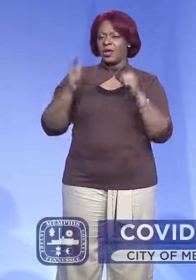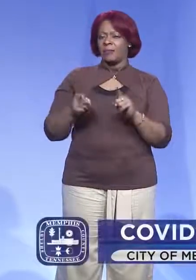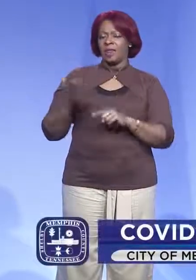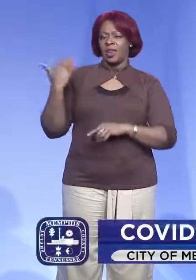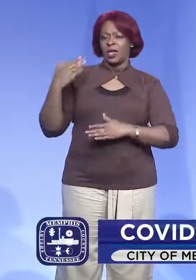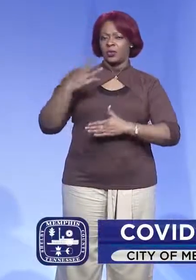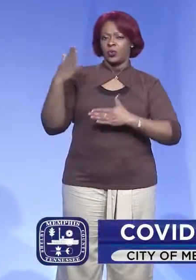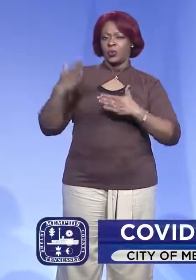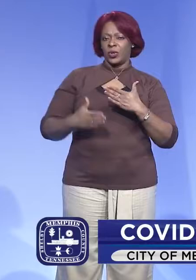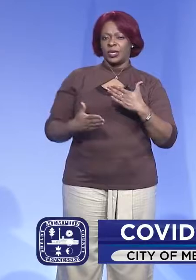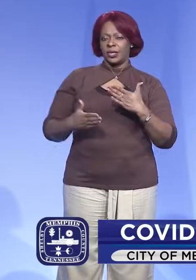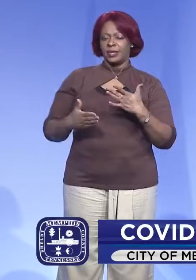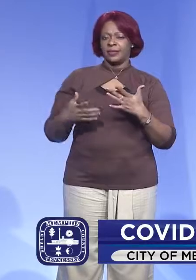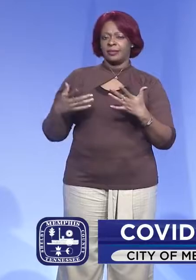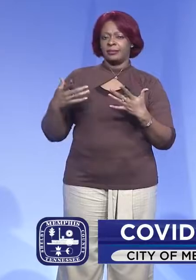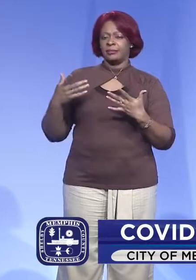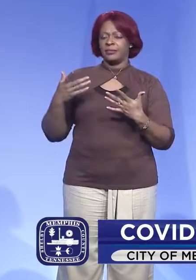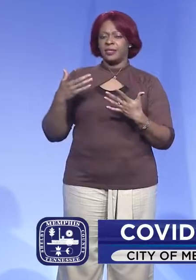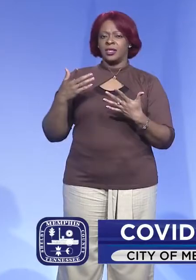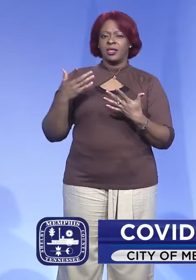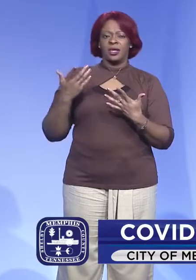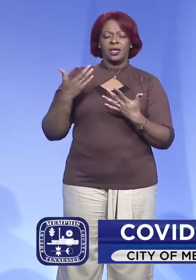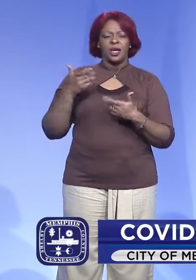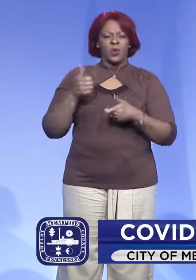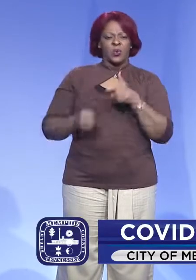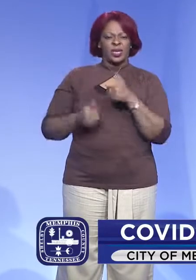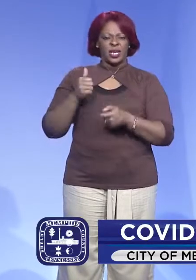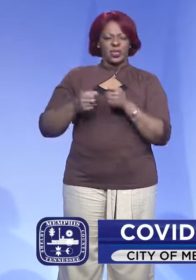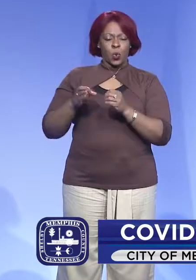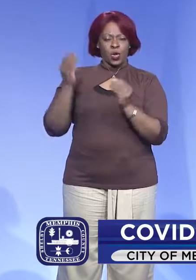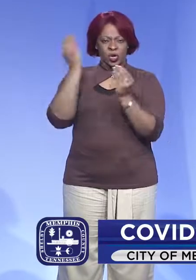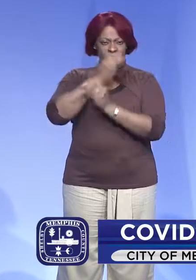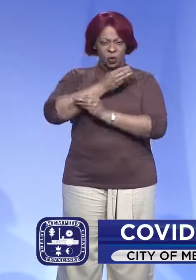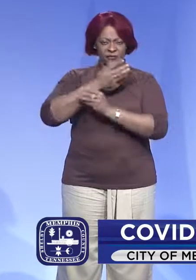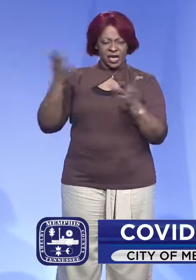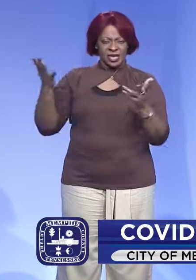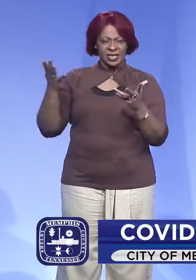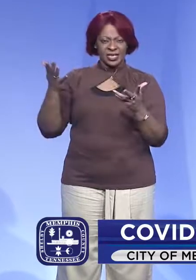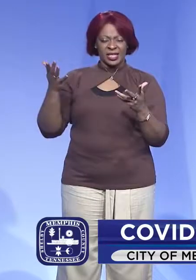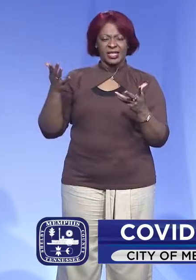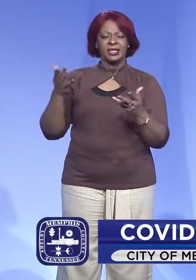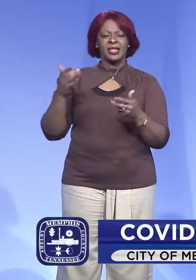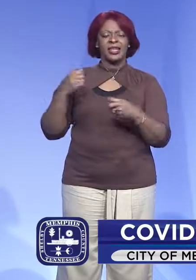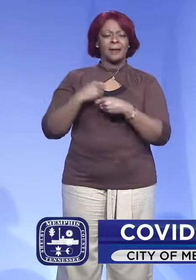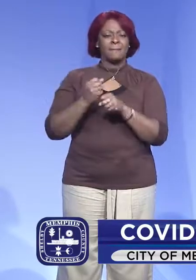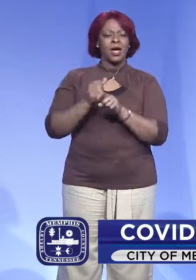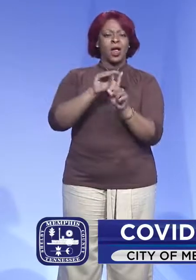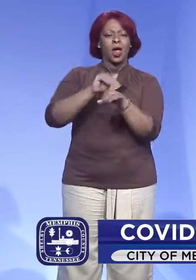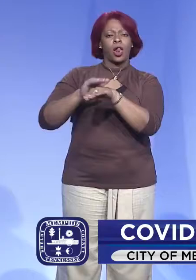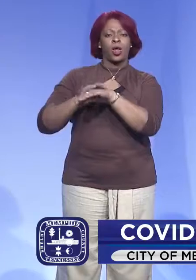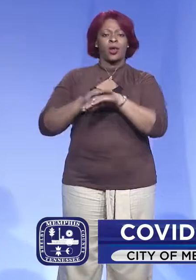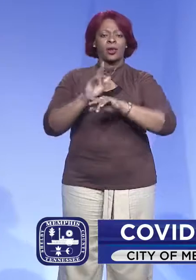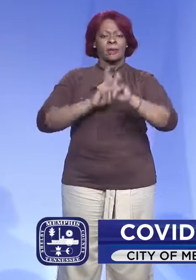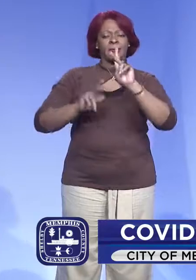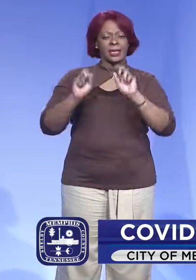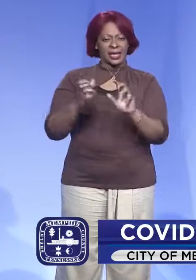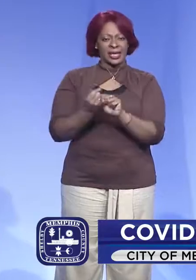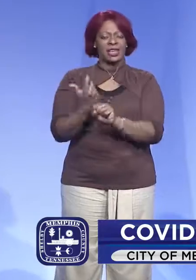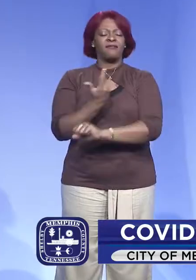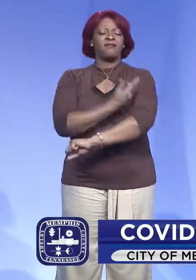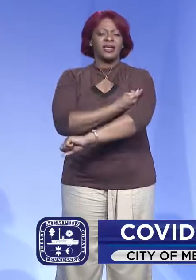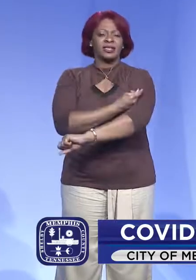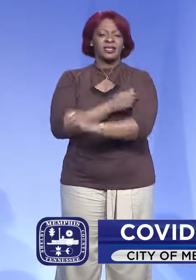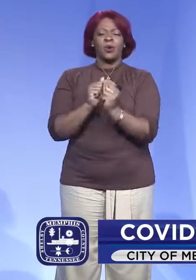the weekend when it comes to that, whether it was a text or an email, but that notification that went out alerting people that they could get a